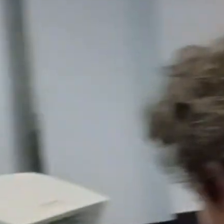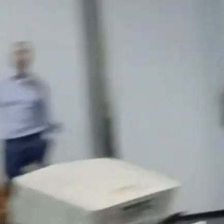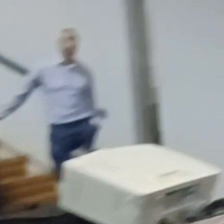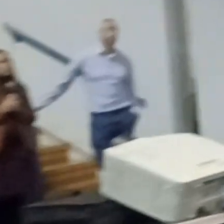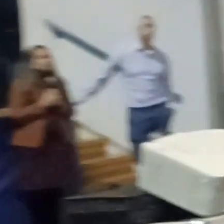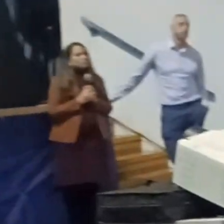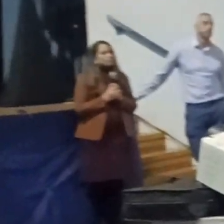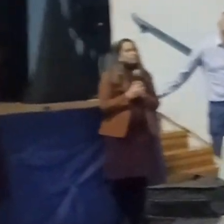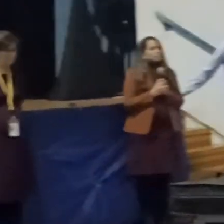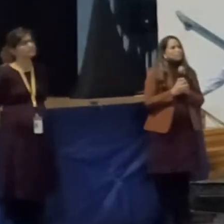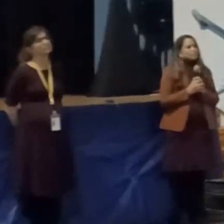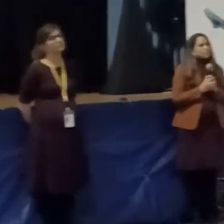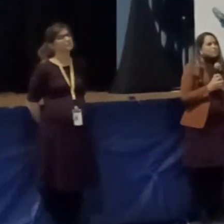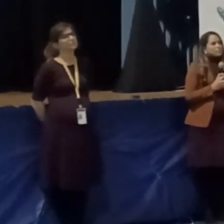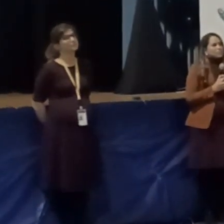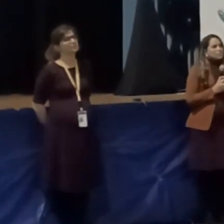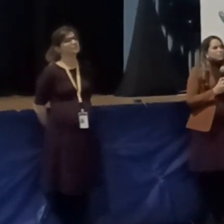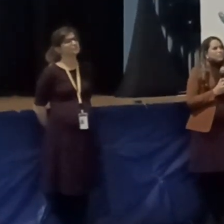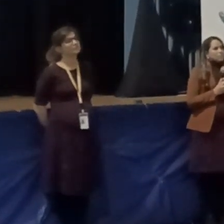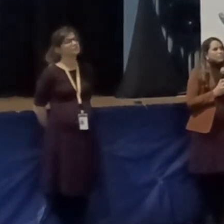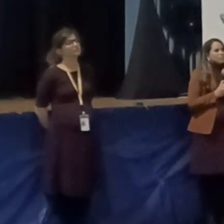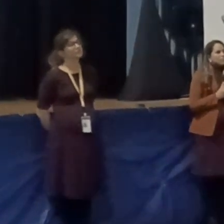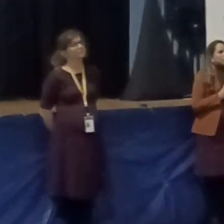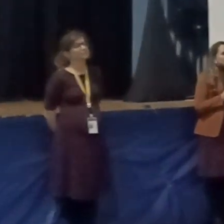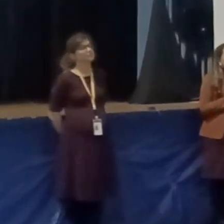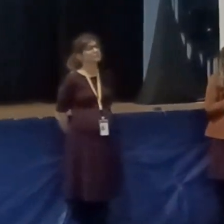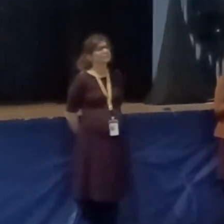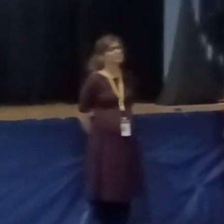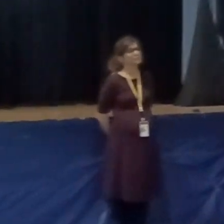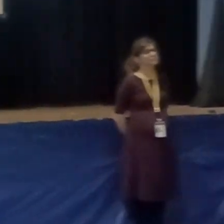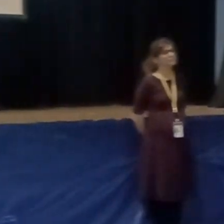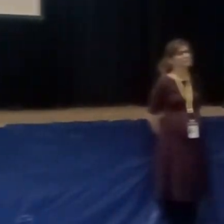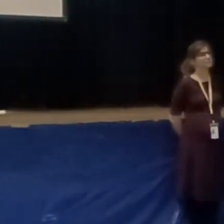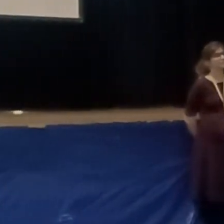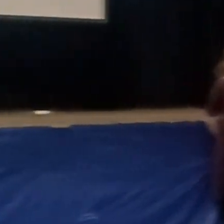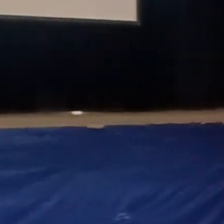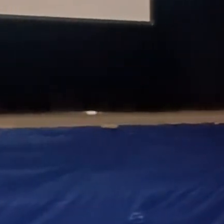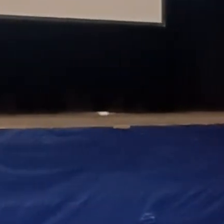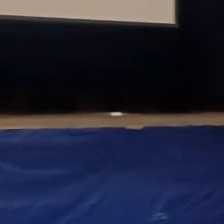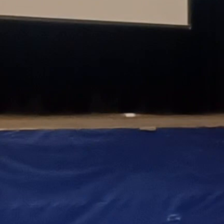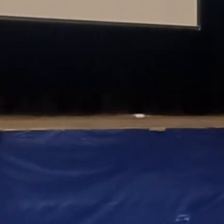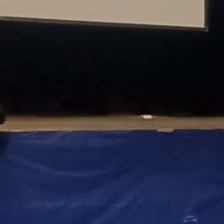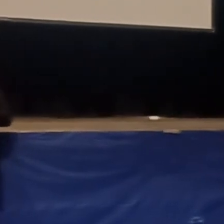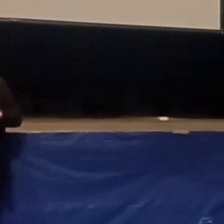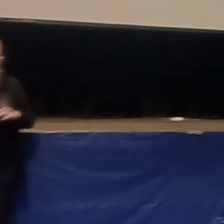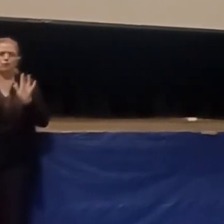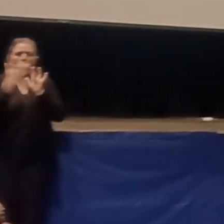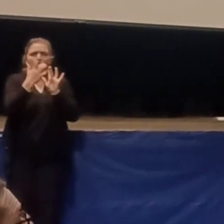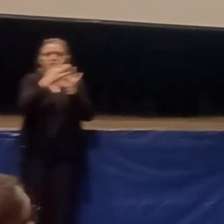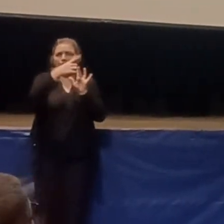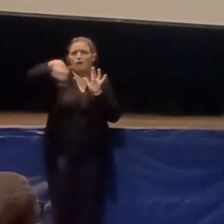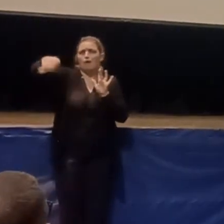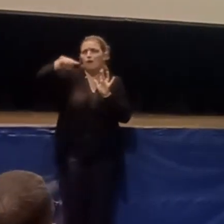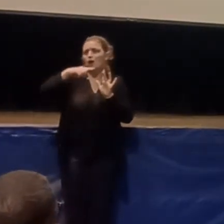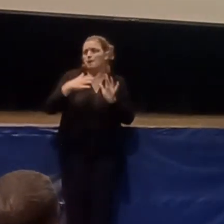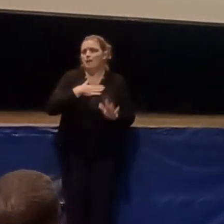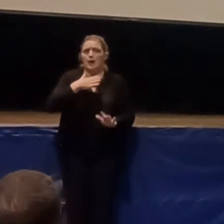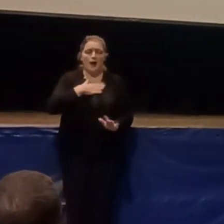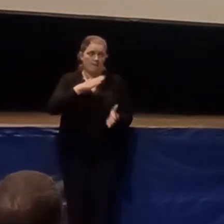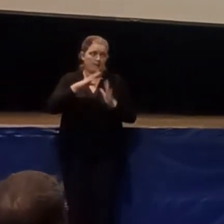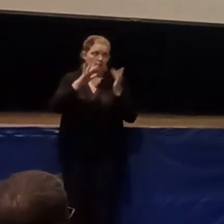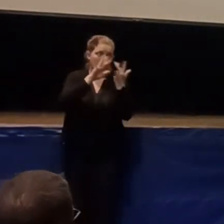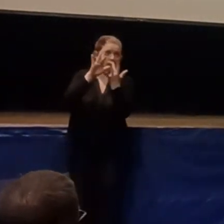number one when you consider putting up this housing you're talking about. And you contact the people, and I'd be happy to help